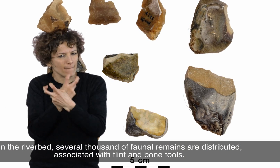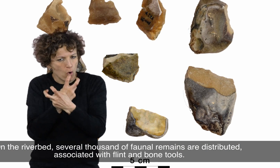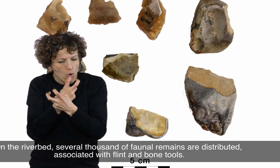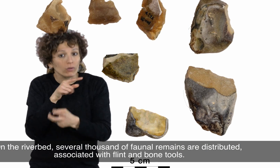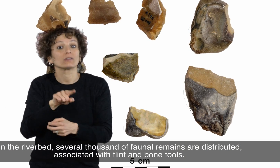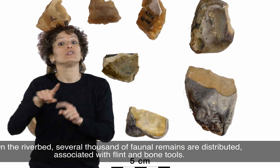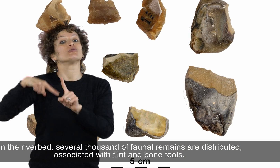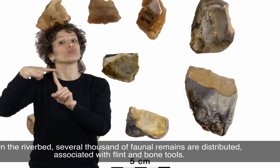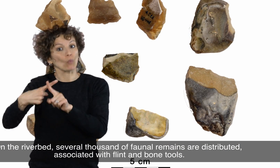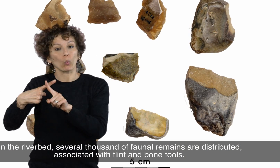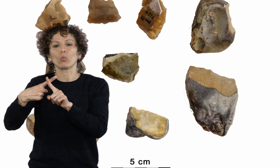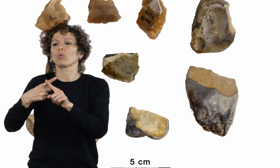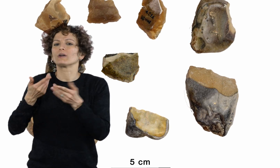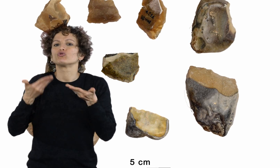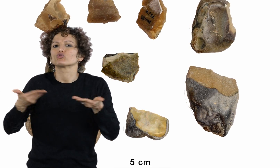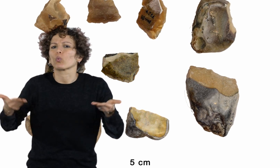bone tools.